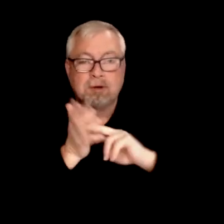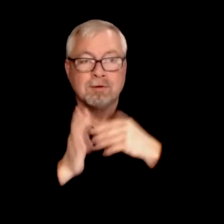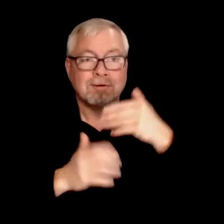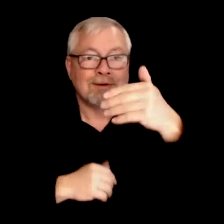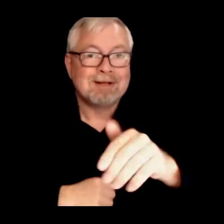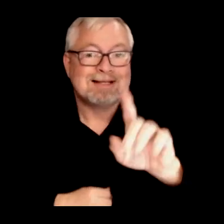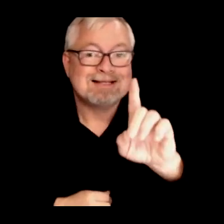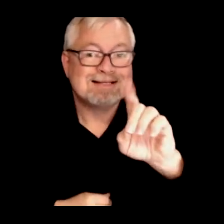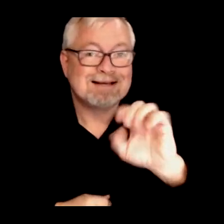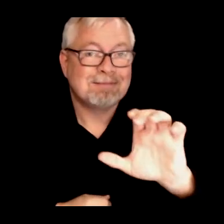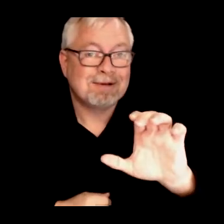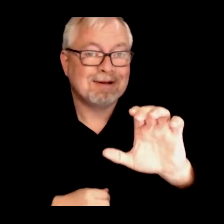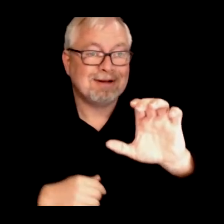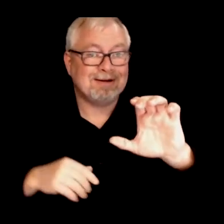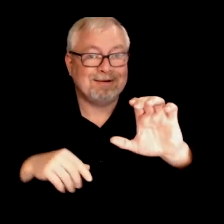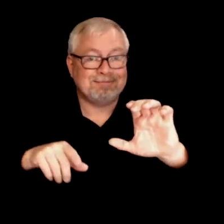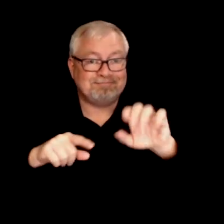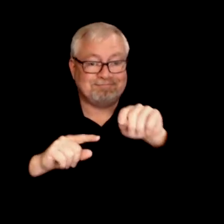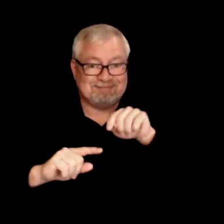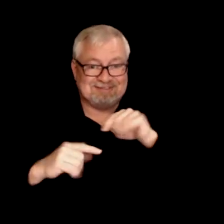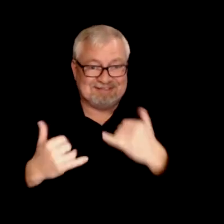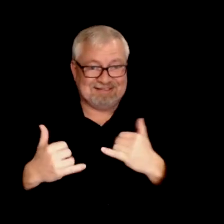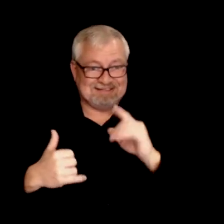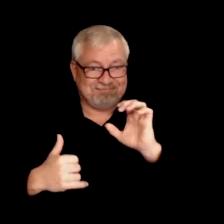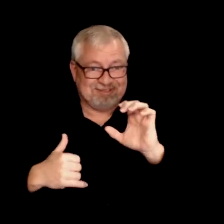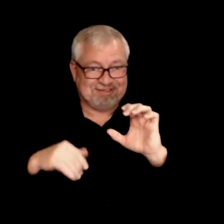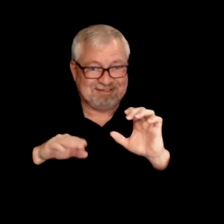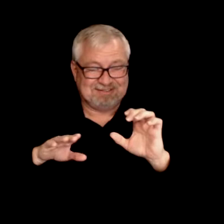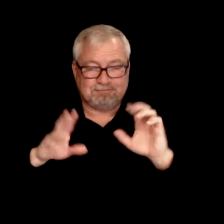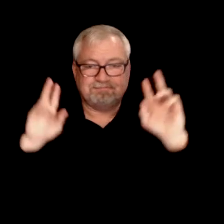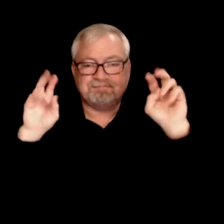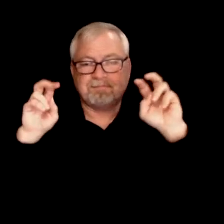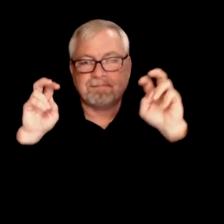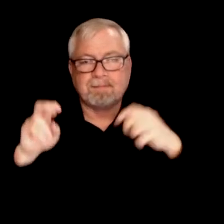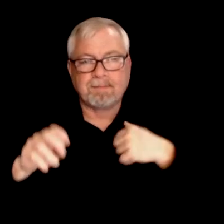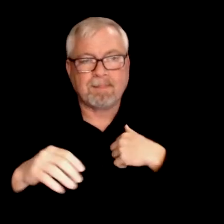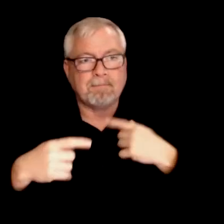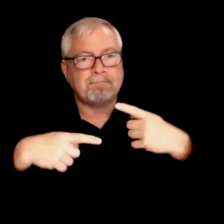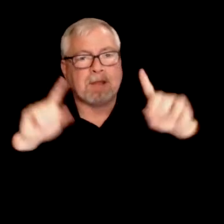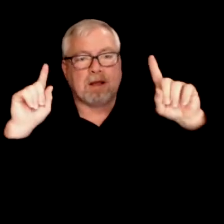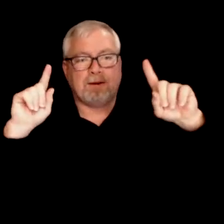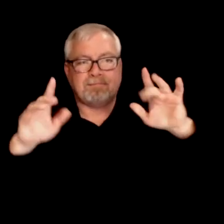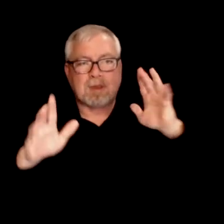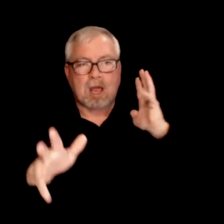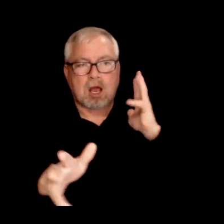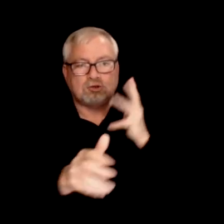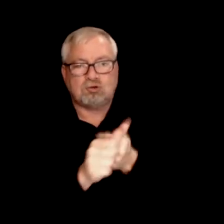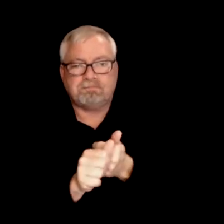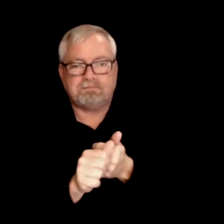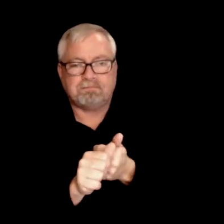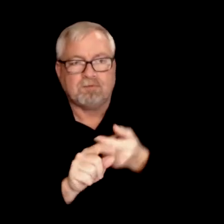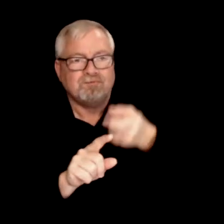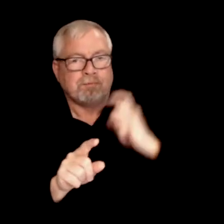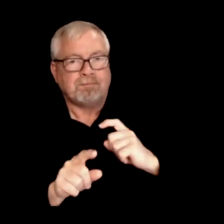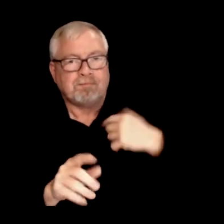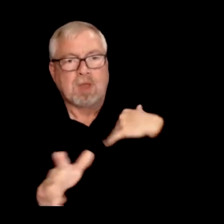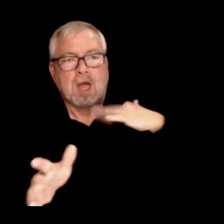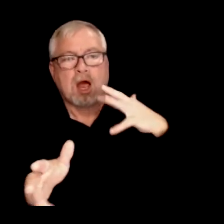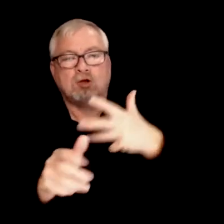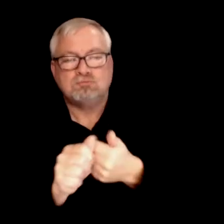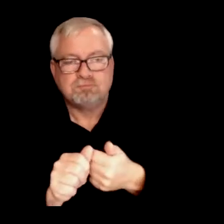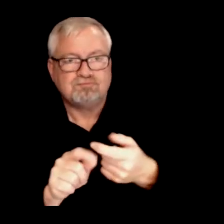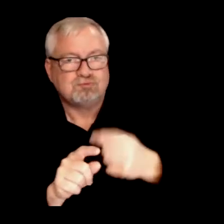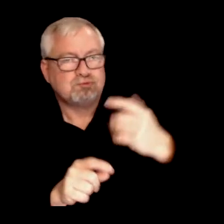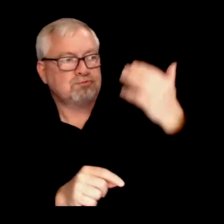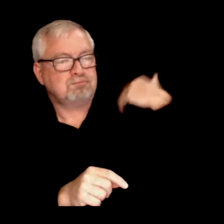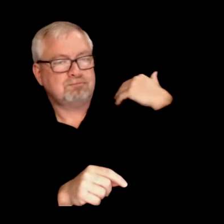in December, we are sort of reaping the effect of the November high case count. And then, the